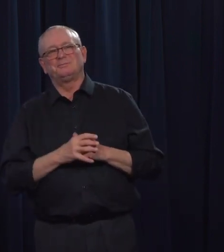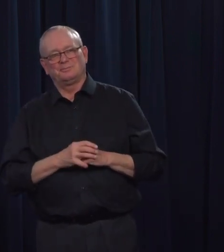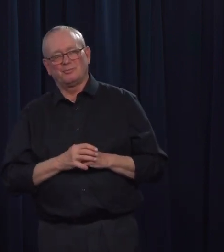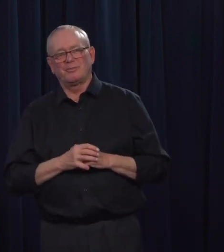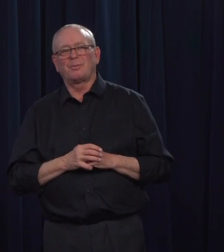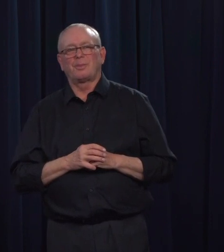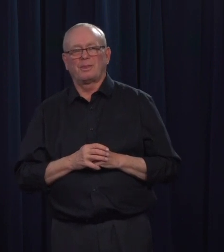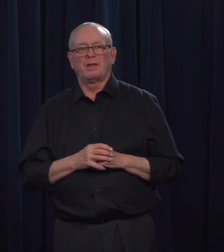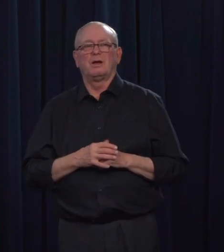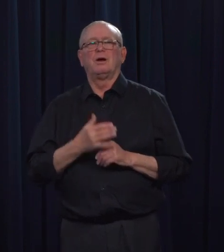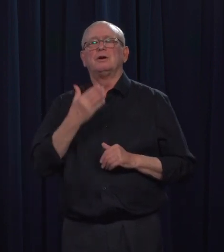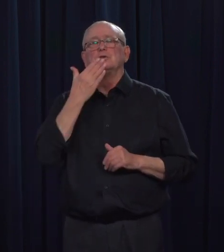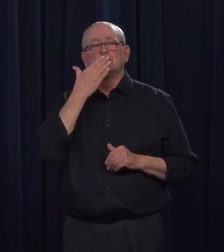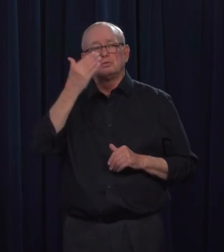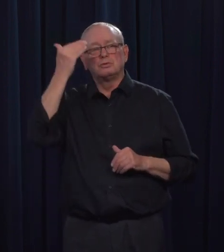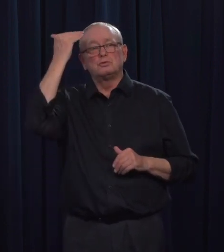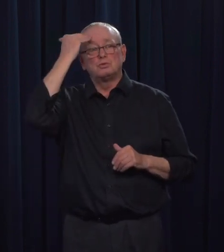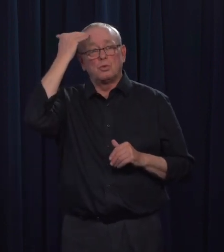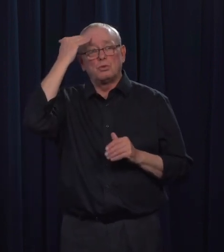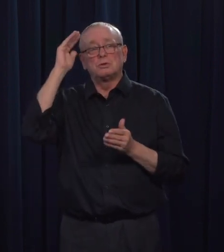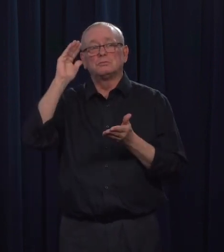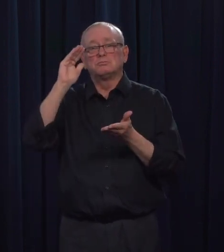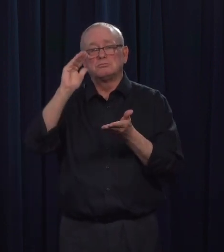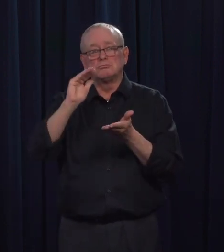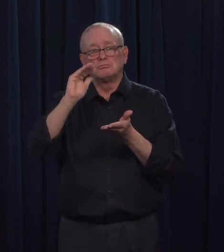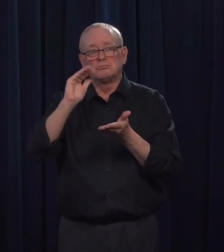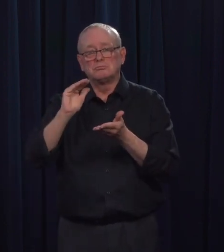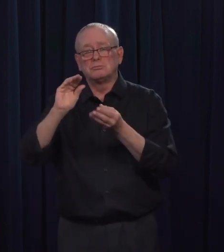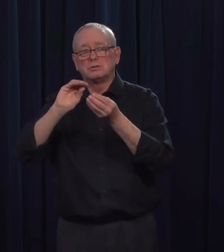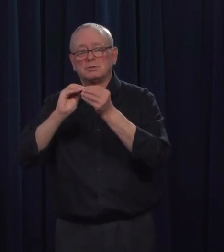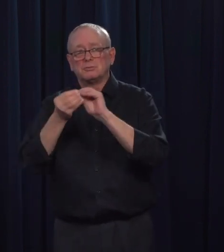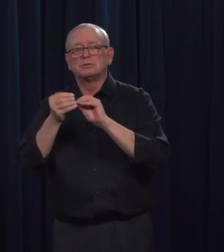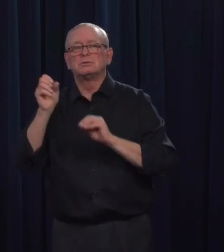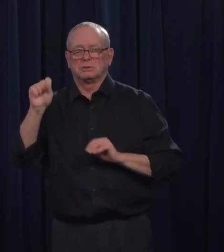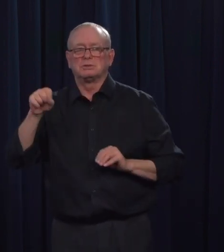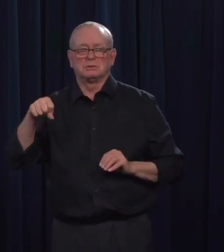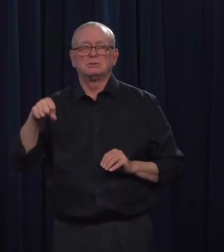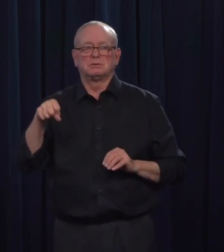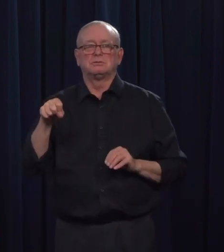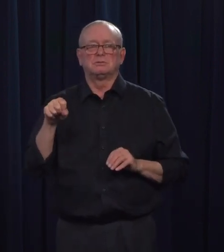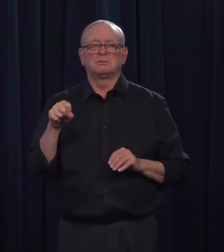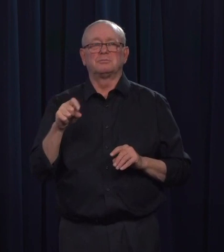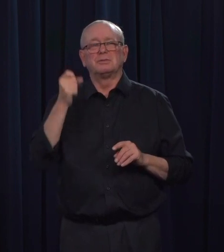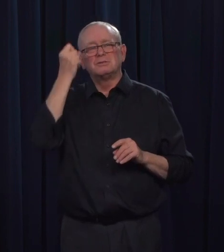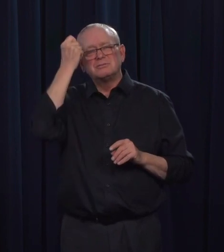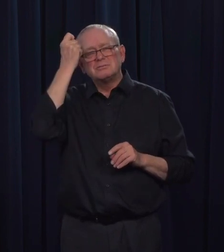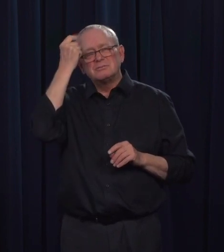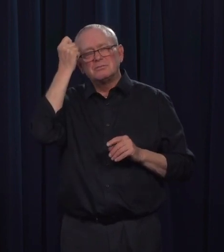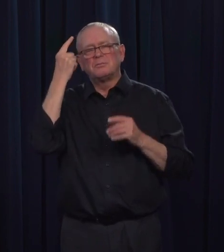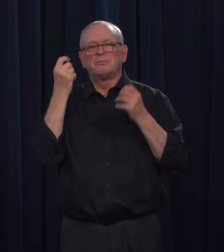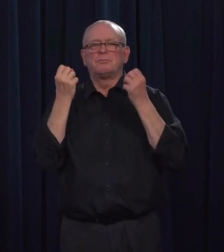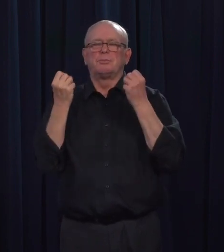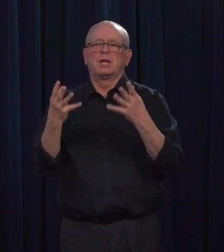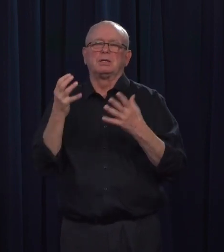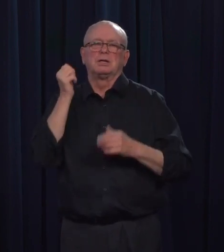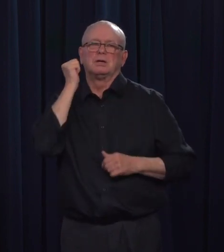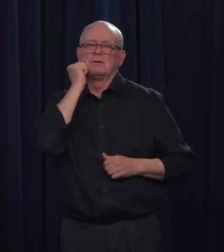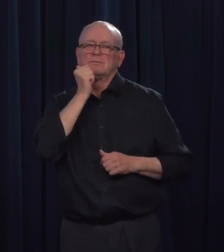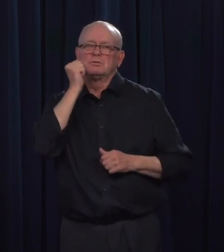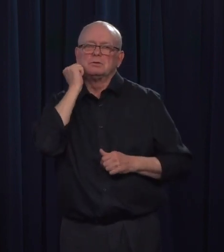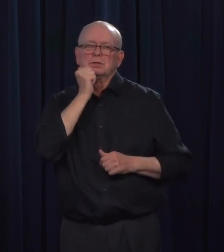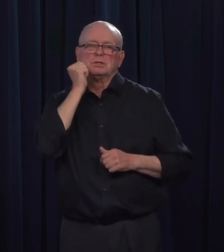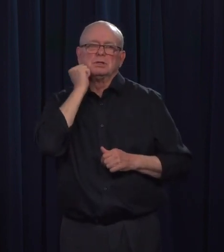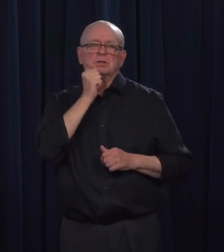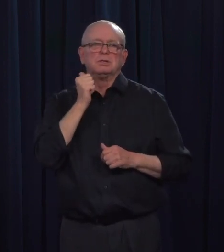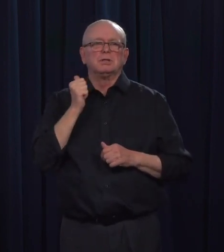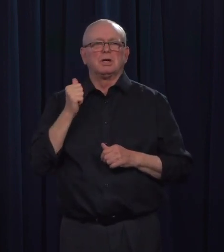happens with those community transmission numbers, because we have such a volume of cases coming in every day, we rely on sort of administrative